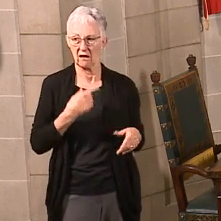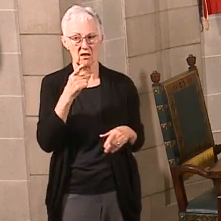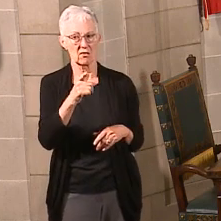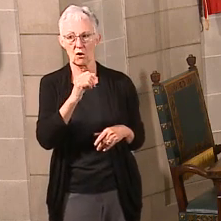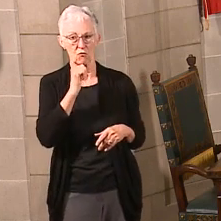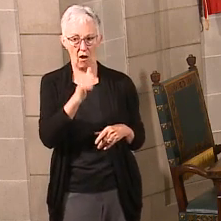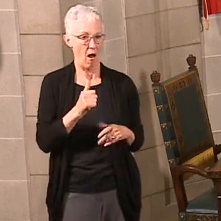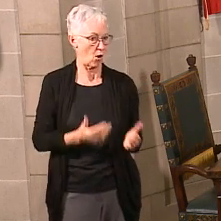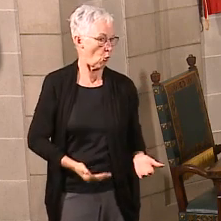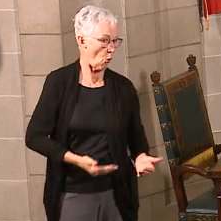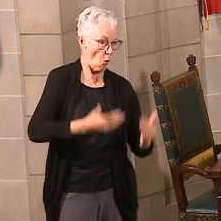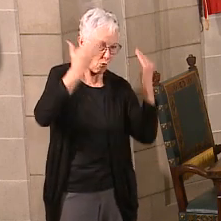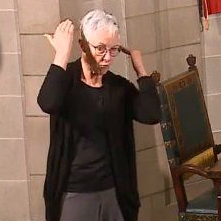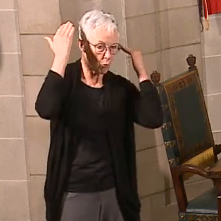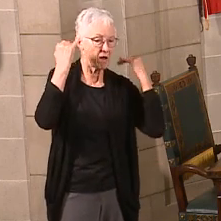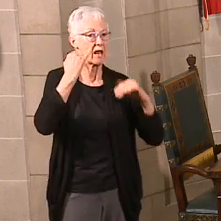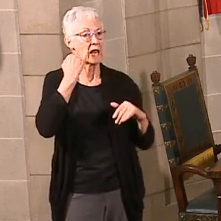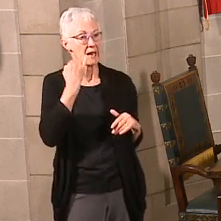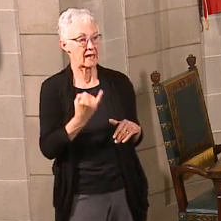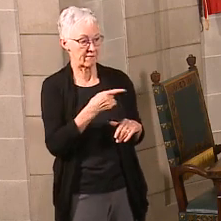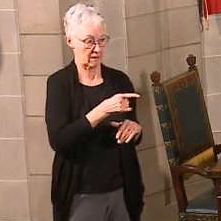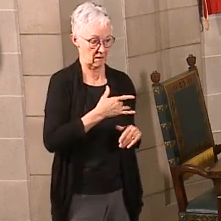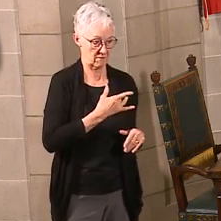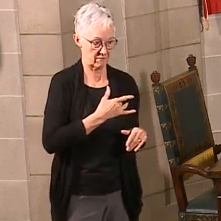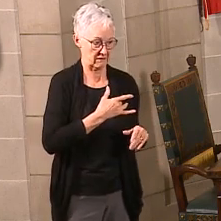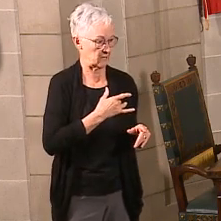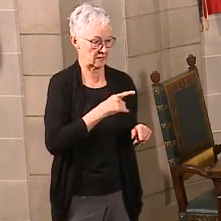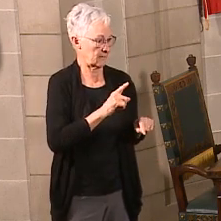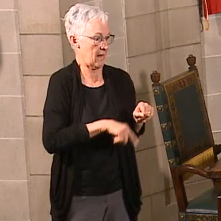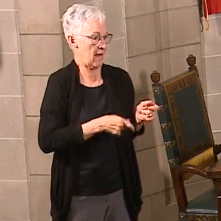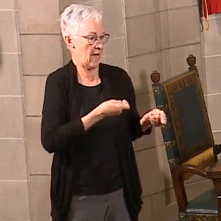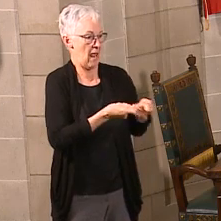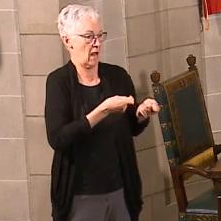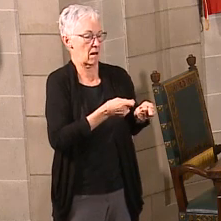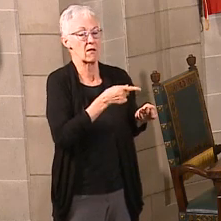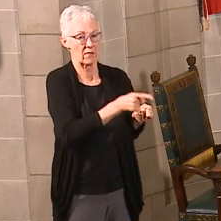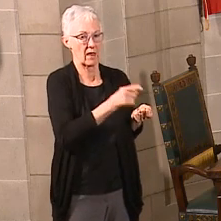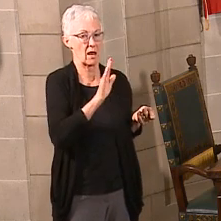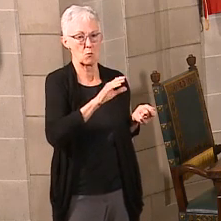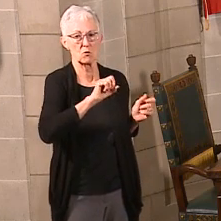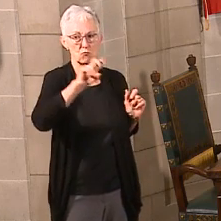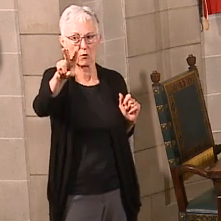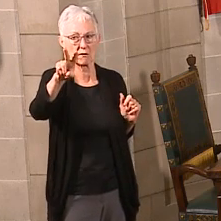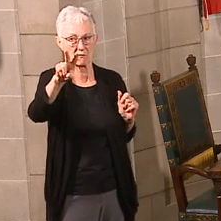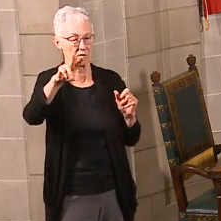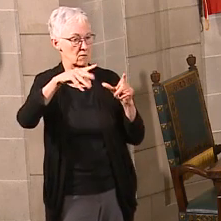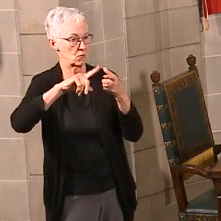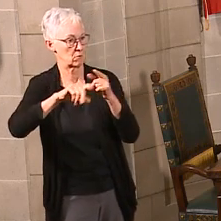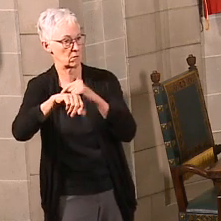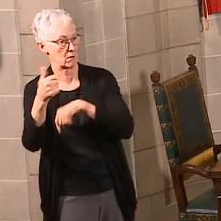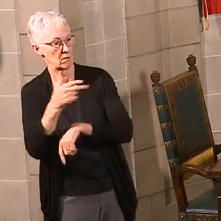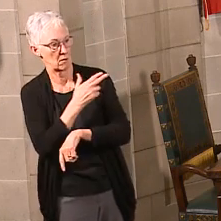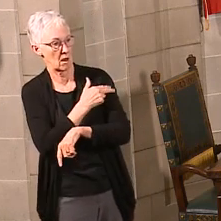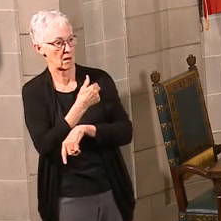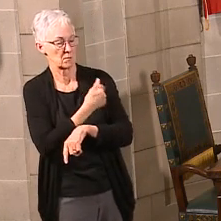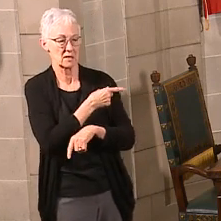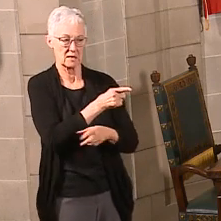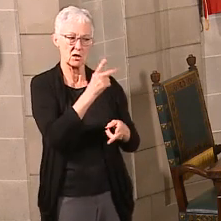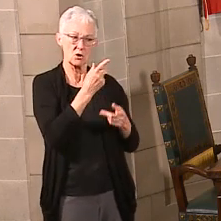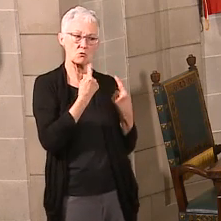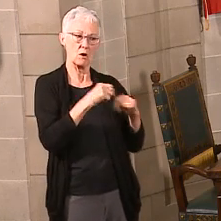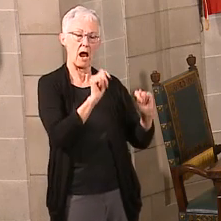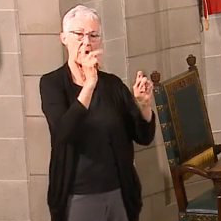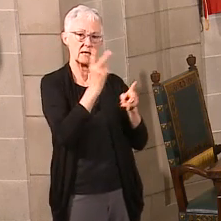transferring patients out if necessary. They like to keep their ICU census right around 14. So they seem very much